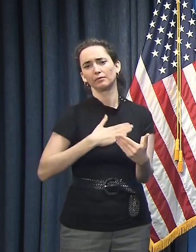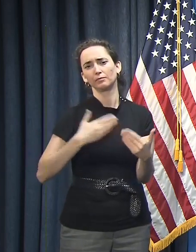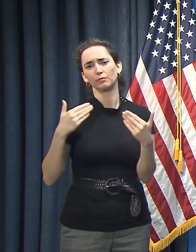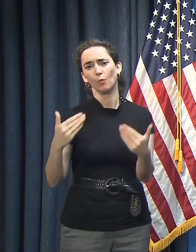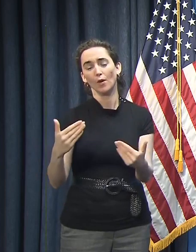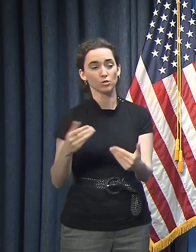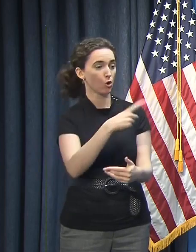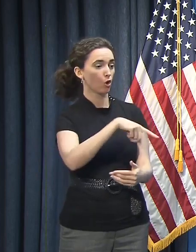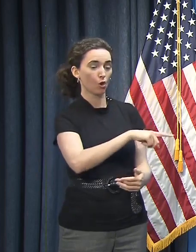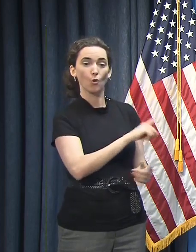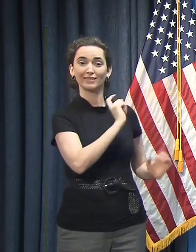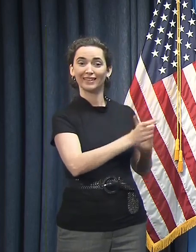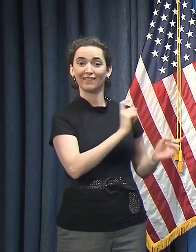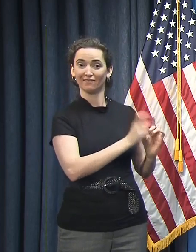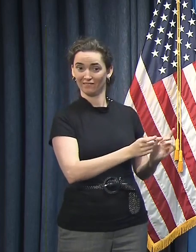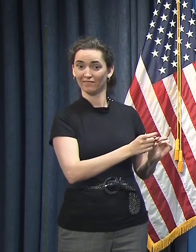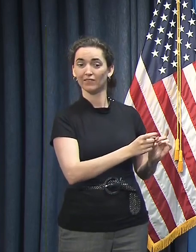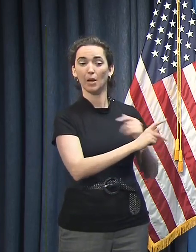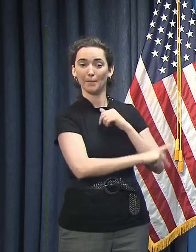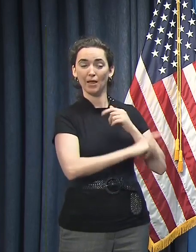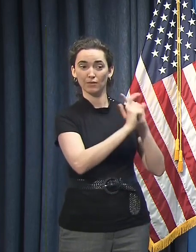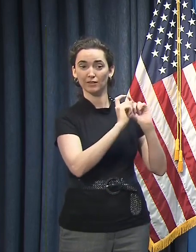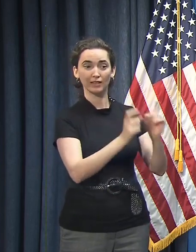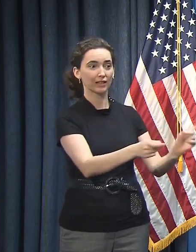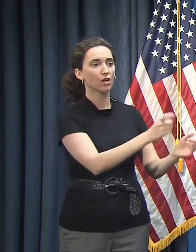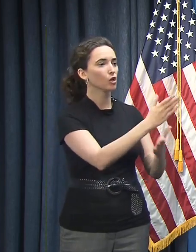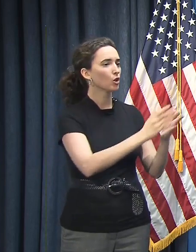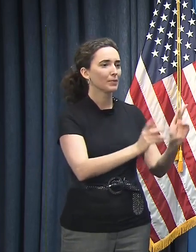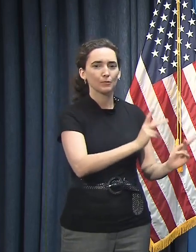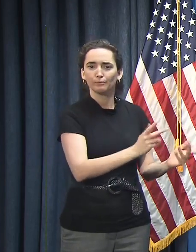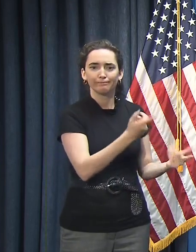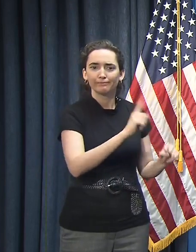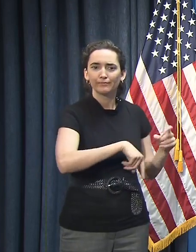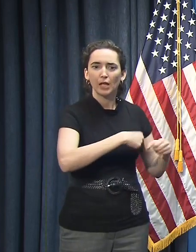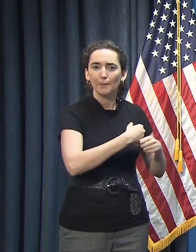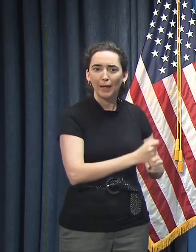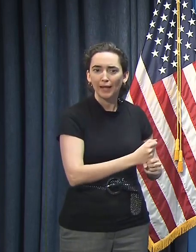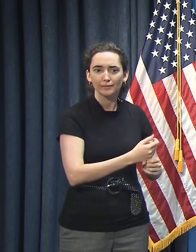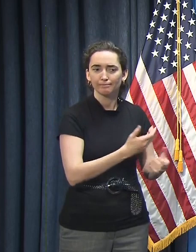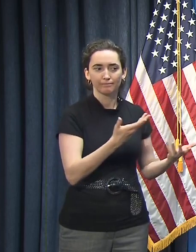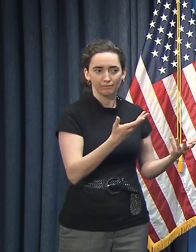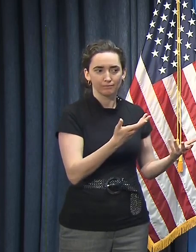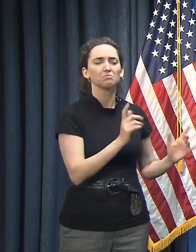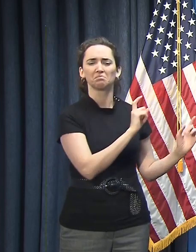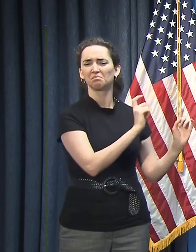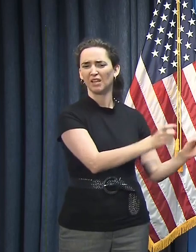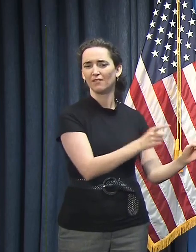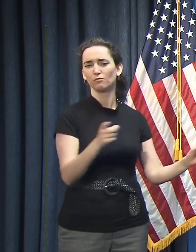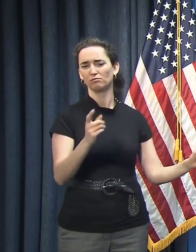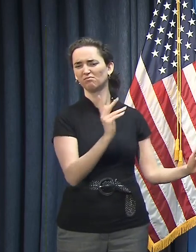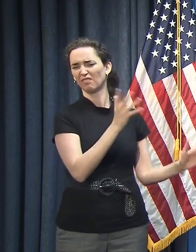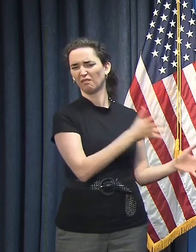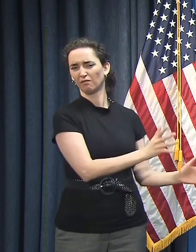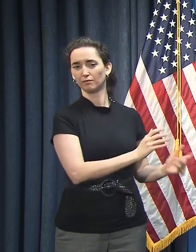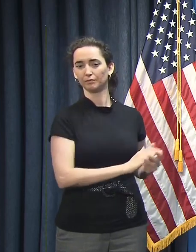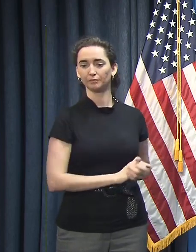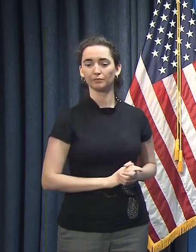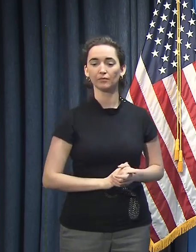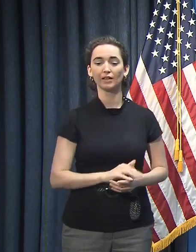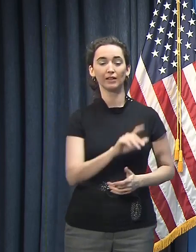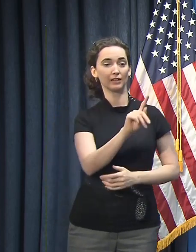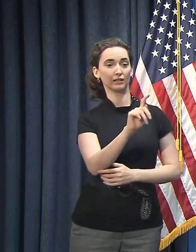leave those masks at the parish level for those who don't have that ability. The 10 Cent Foundation has